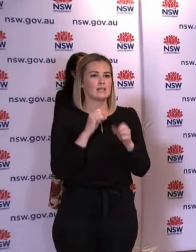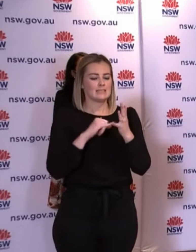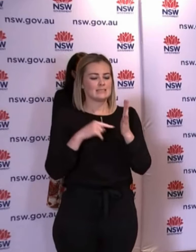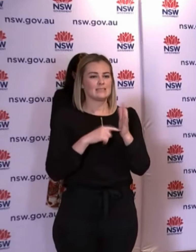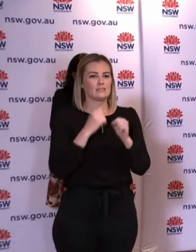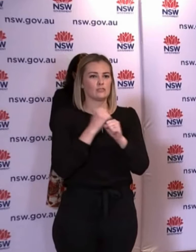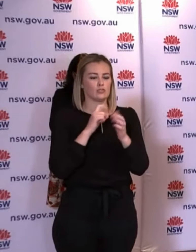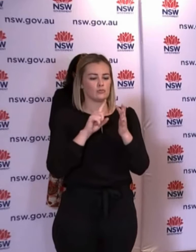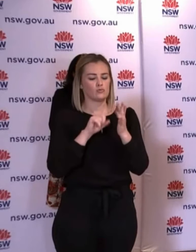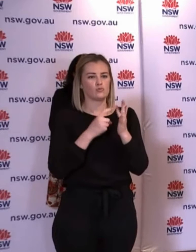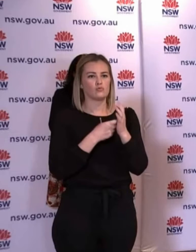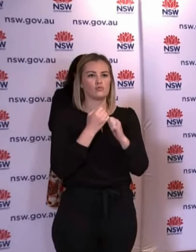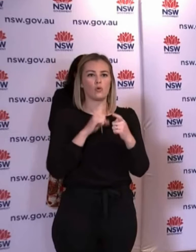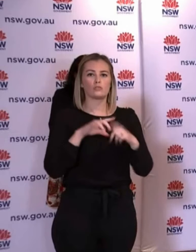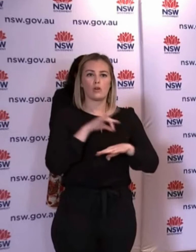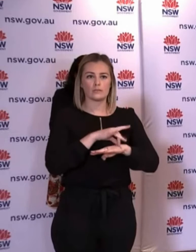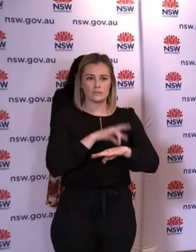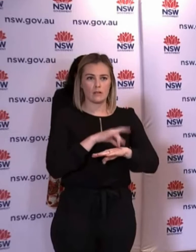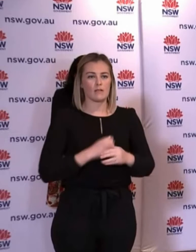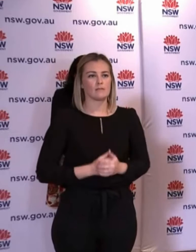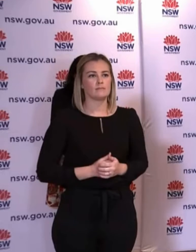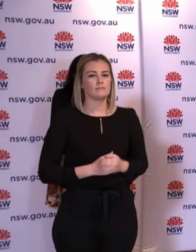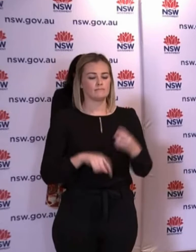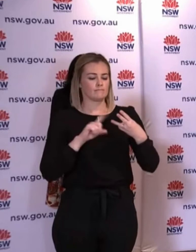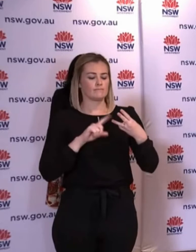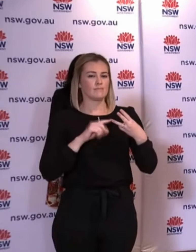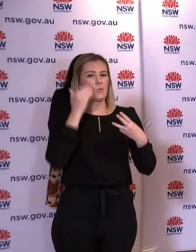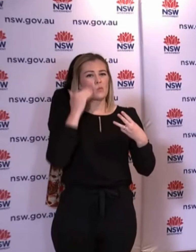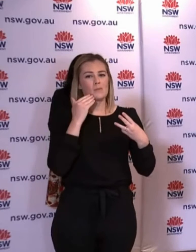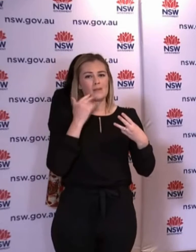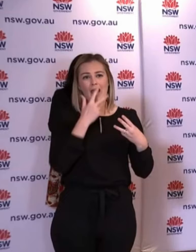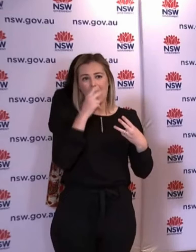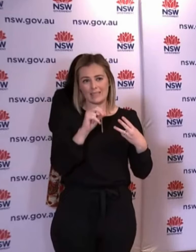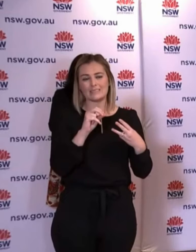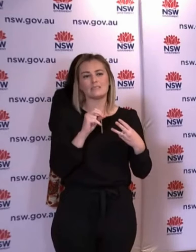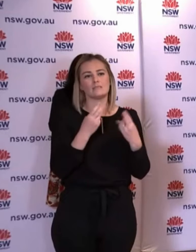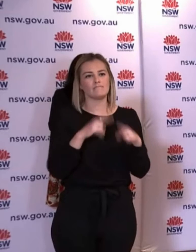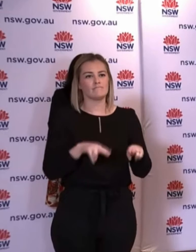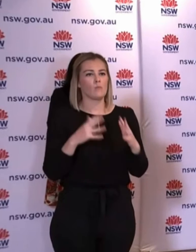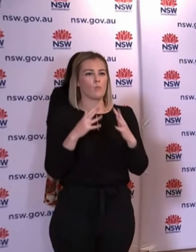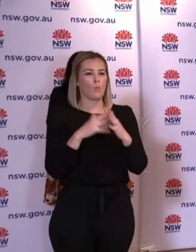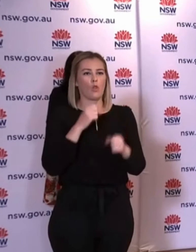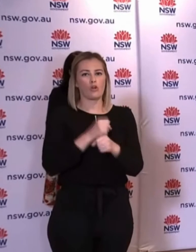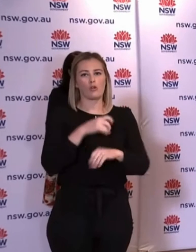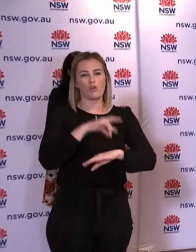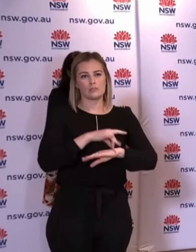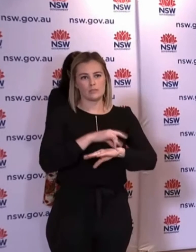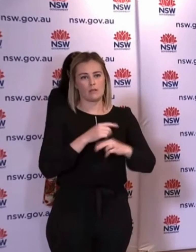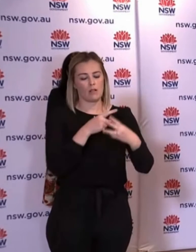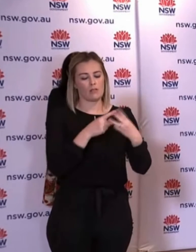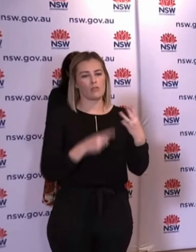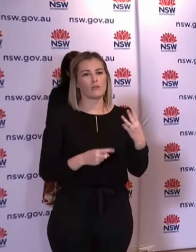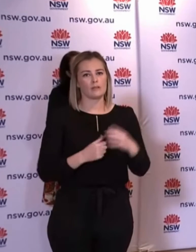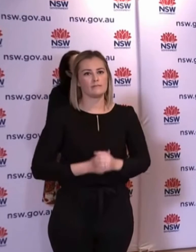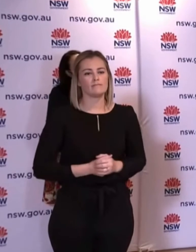Hospital. And there was a lady in her 80s who died at Wollongong Hospital. And to each